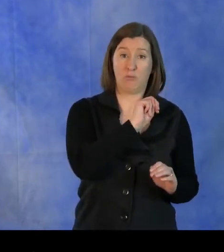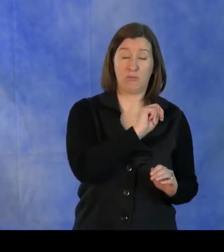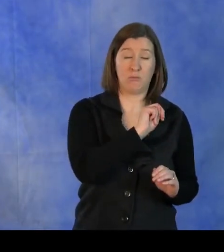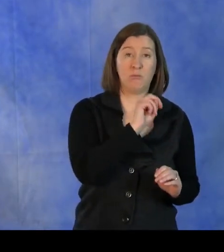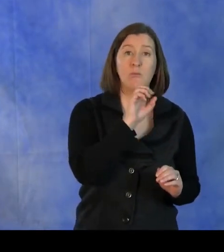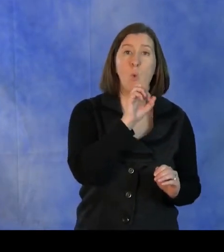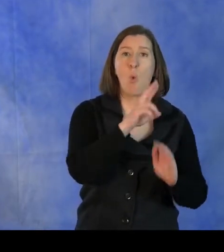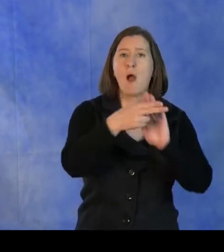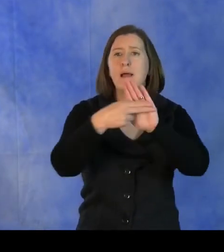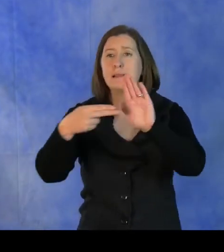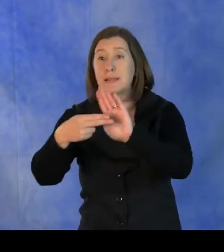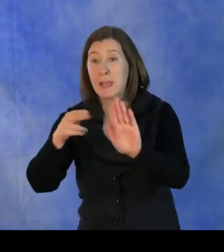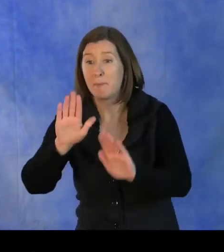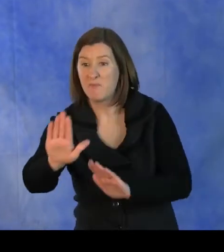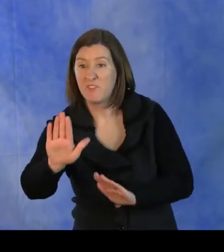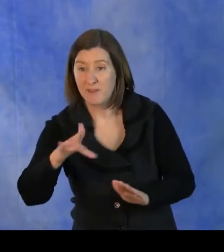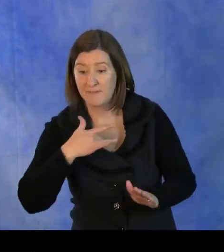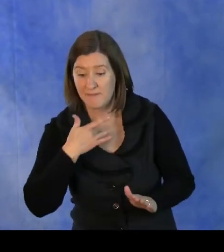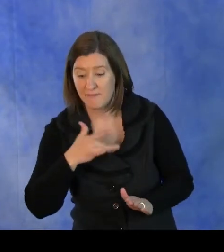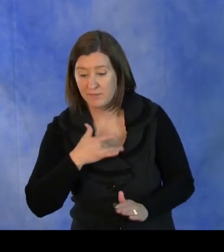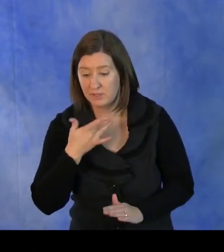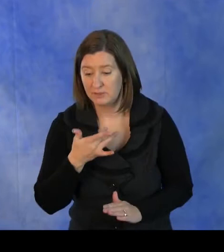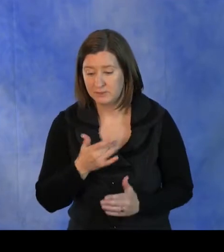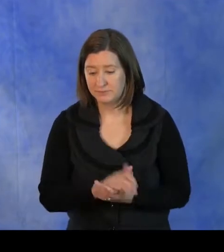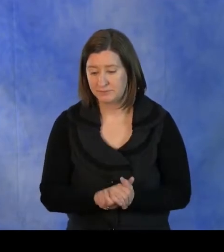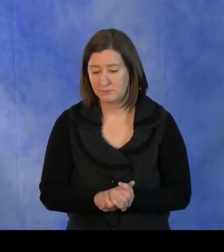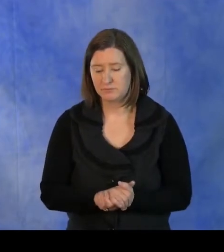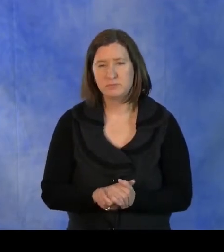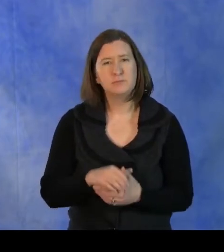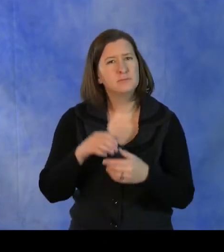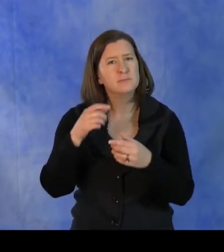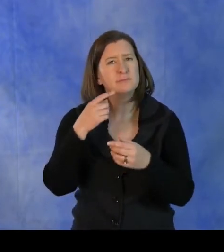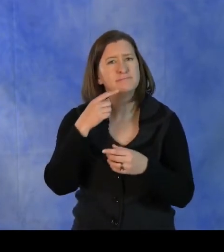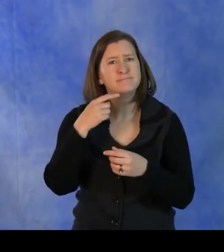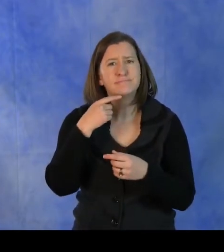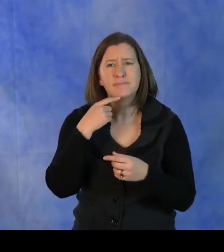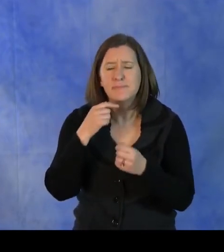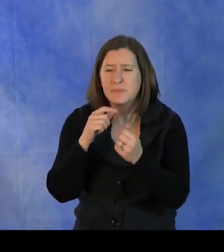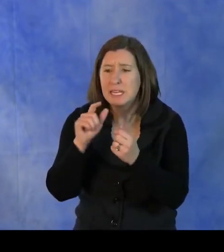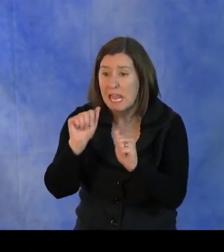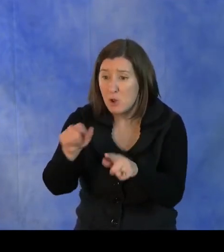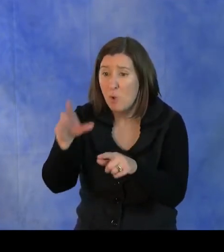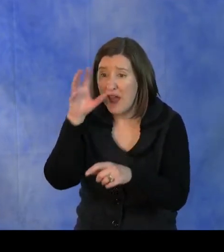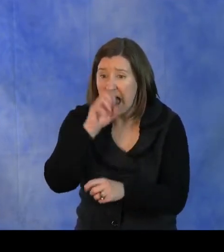Like you can say your own feelings or their feelings.